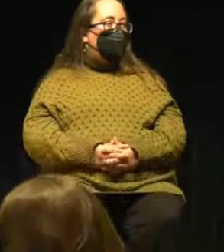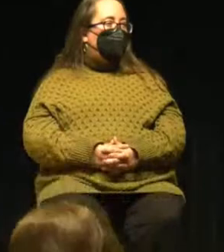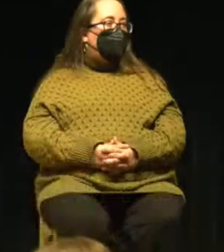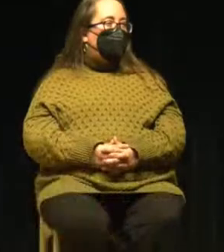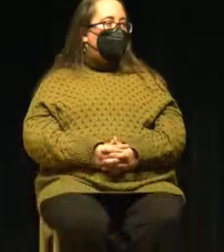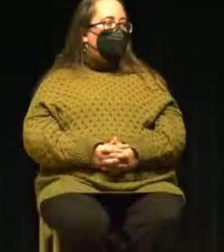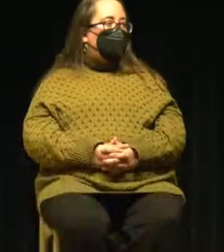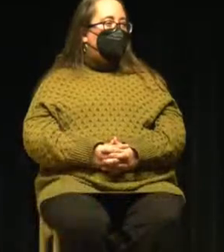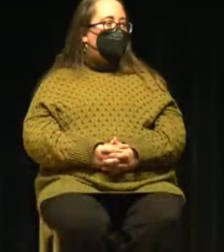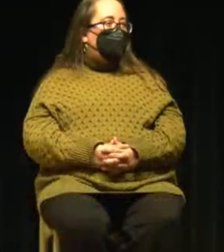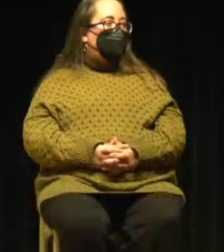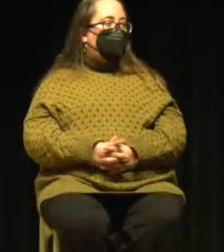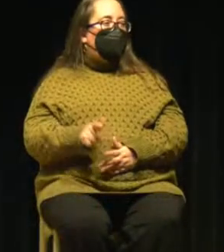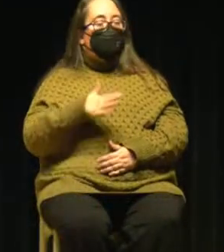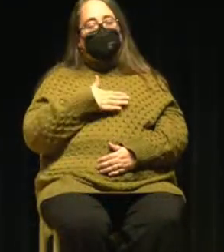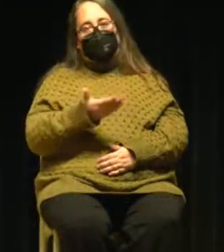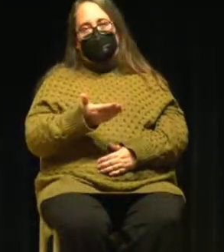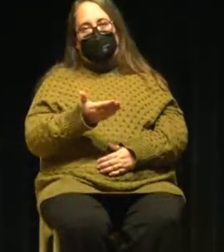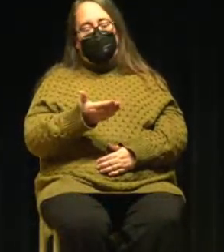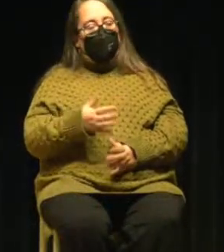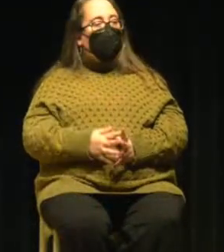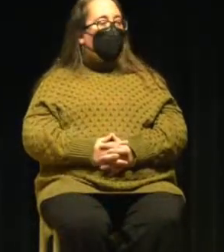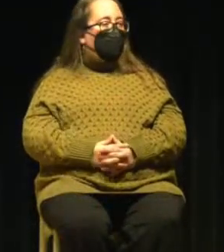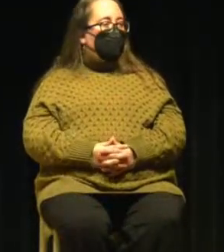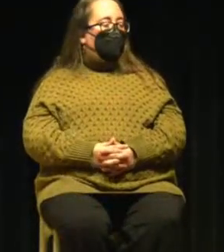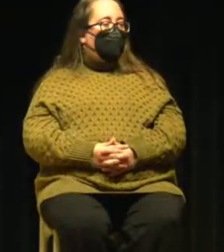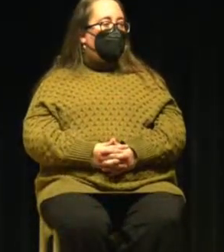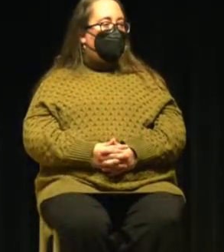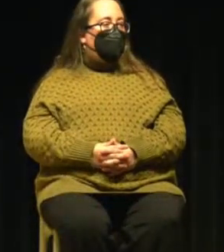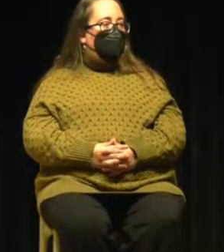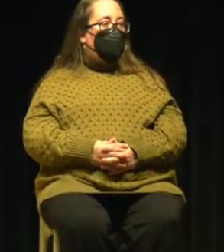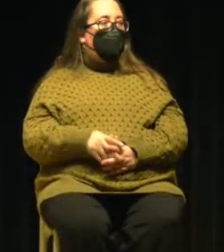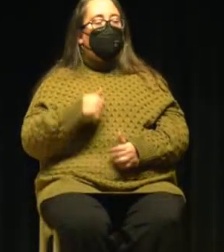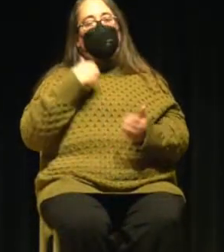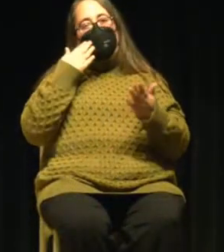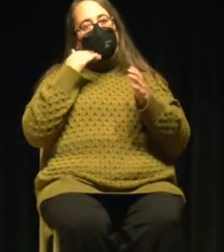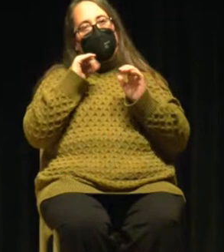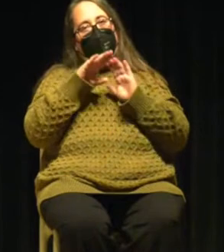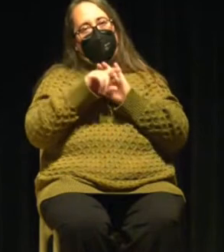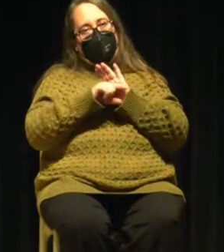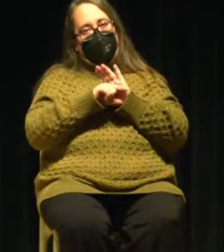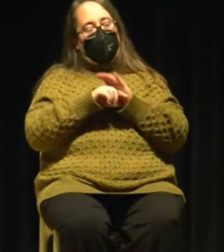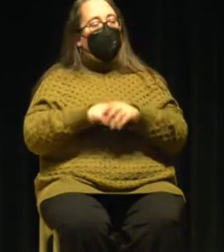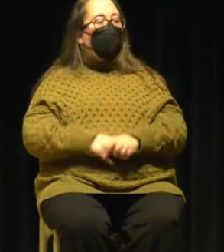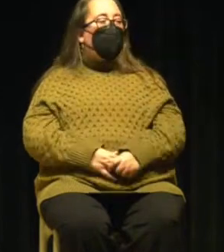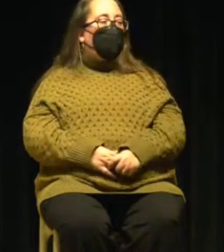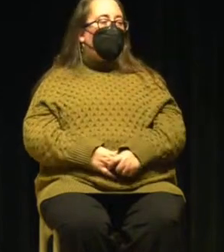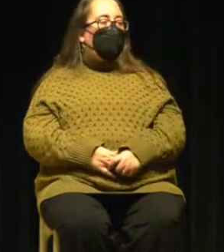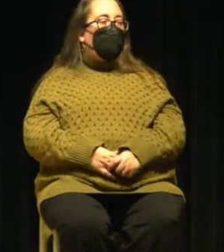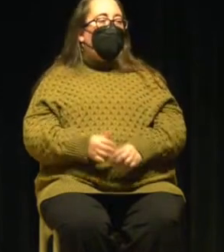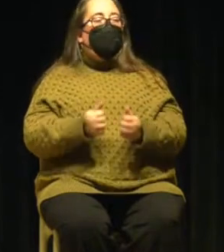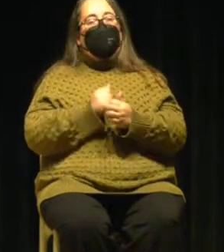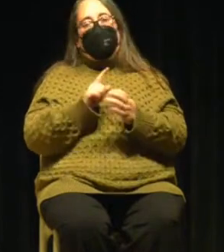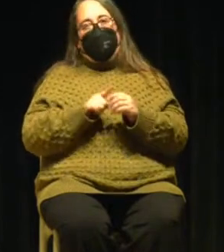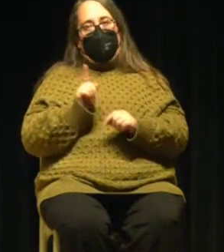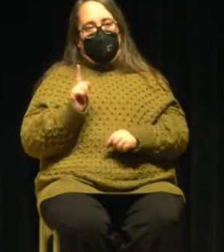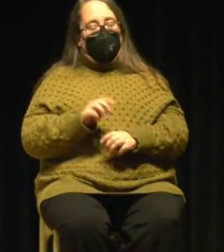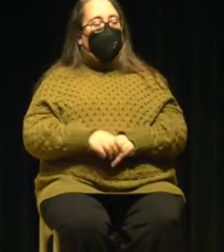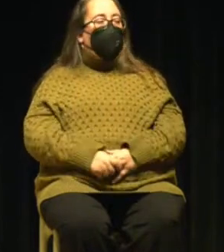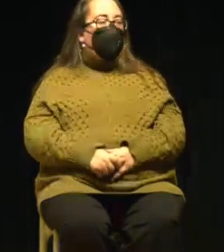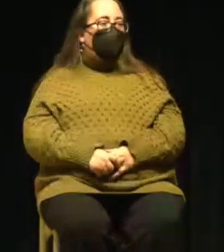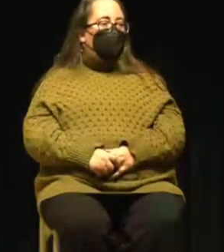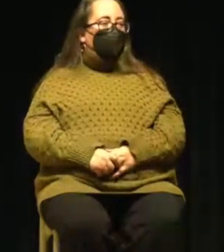Okay, I have to confess that I don't really know your background and anything about you, so I'm